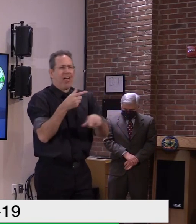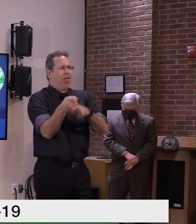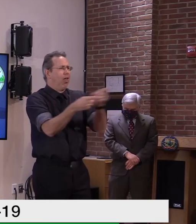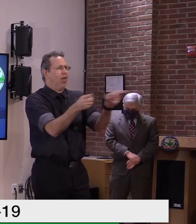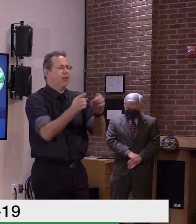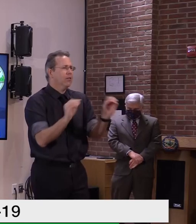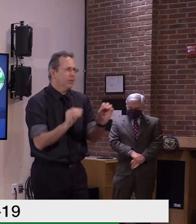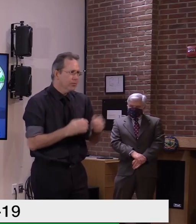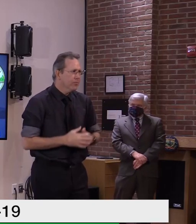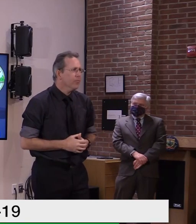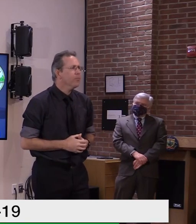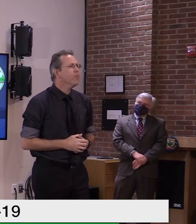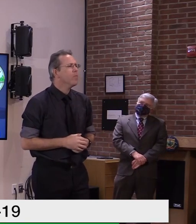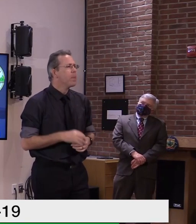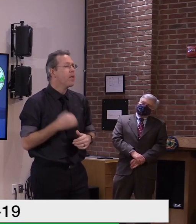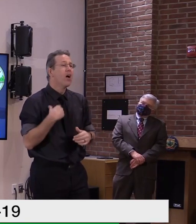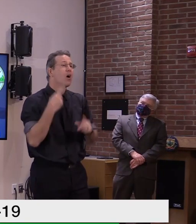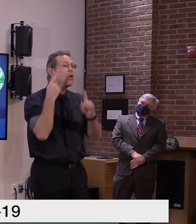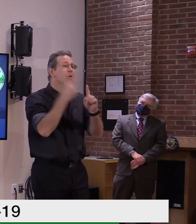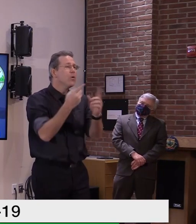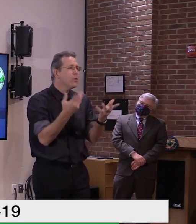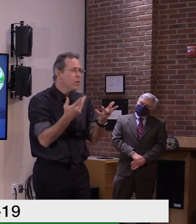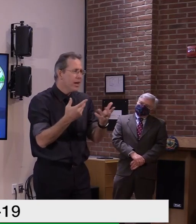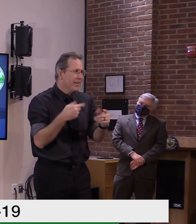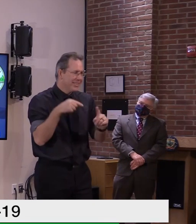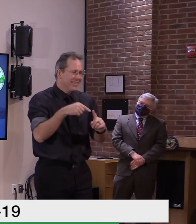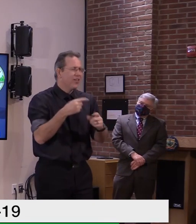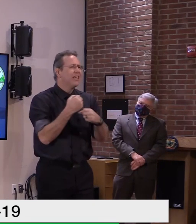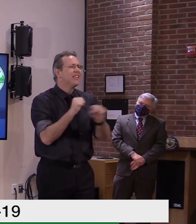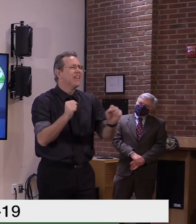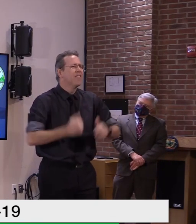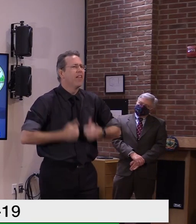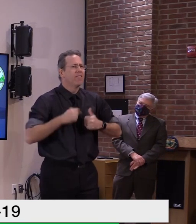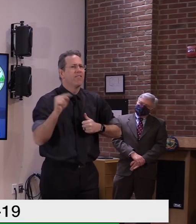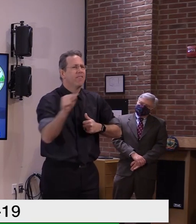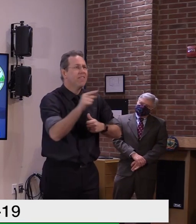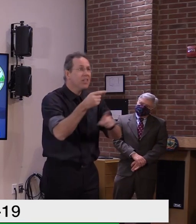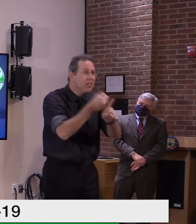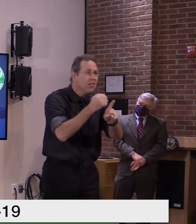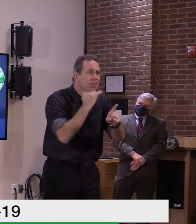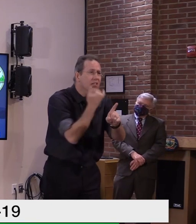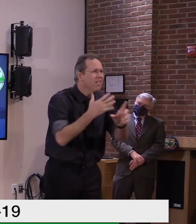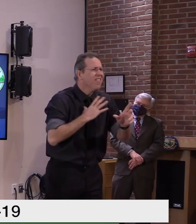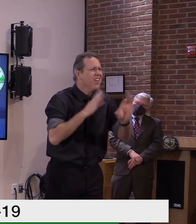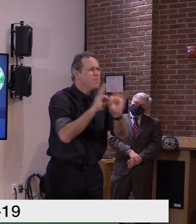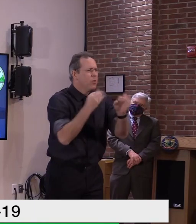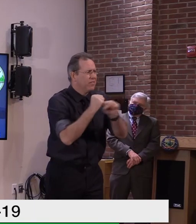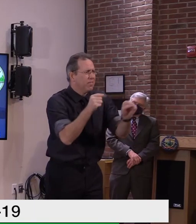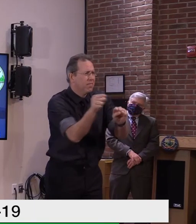is saving lives, but ahead of that, keeping our case counts